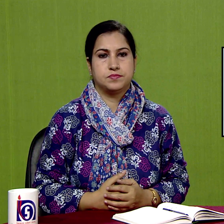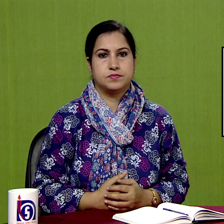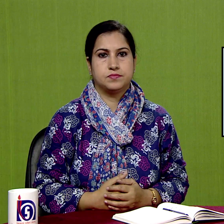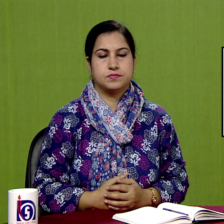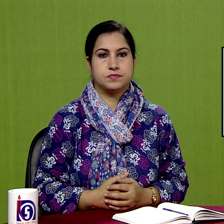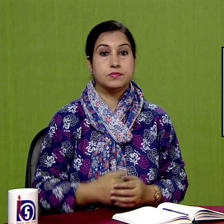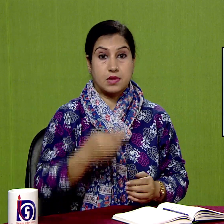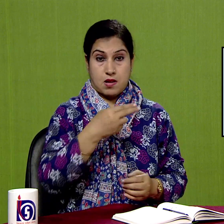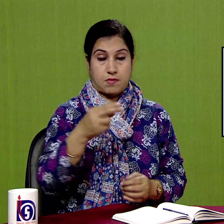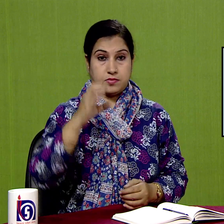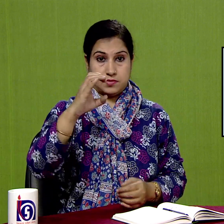Chalcolithic age.